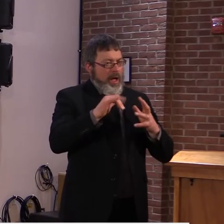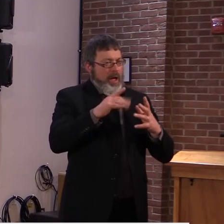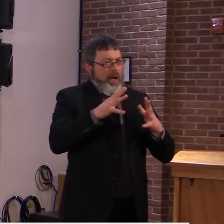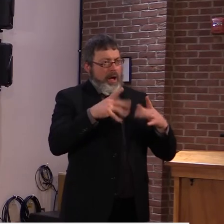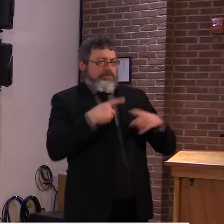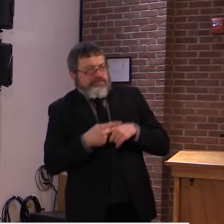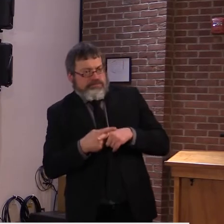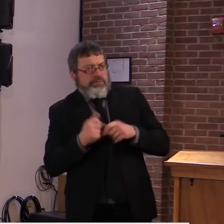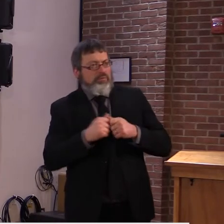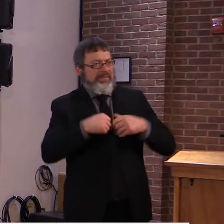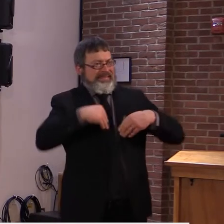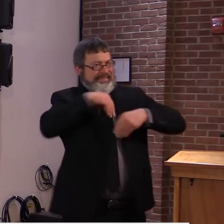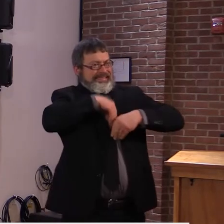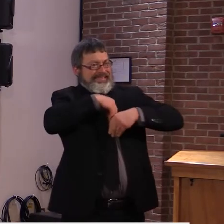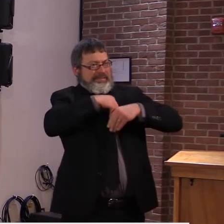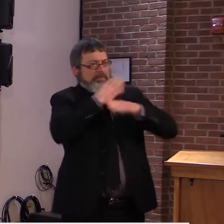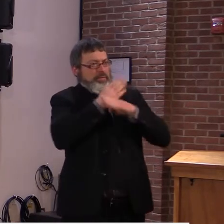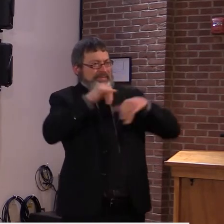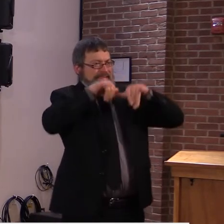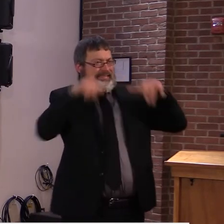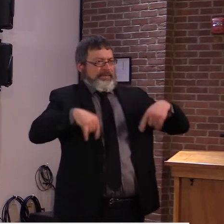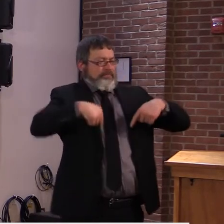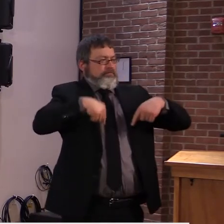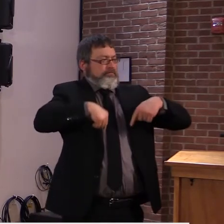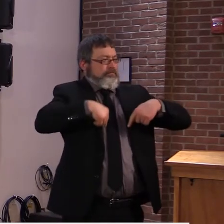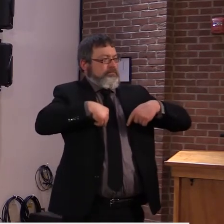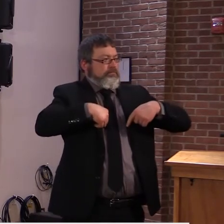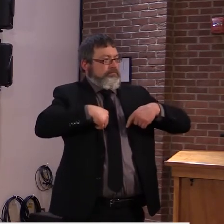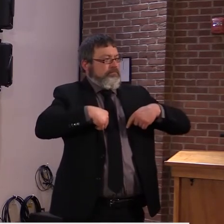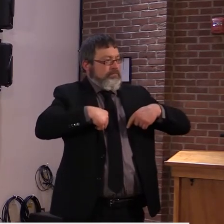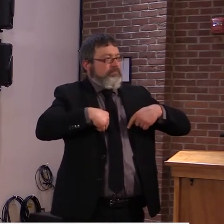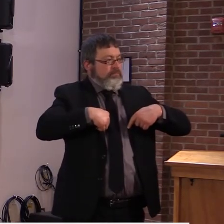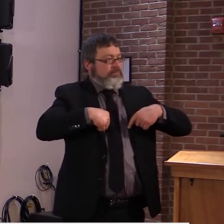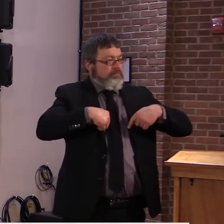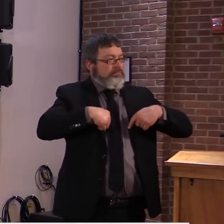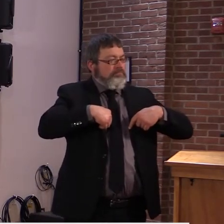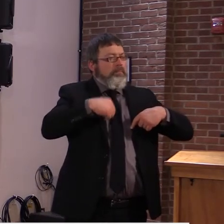can get vaccinated when the vaccine's available to them.